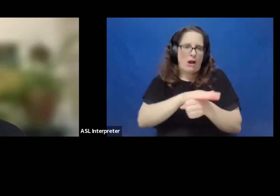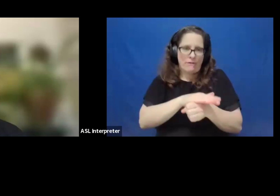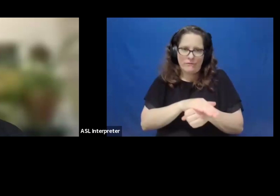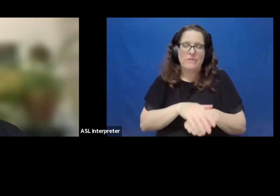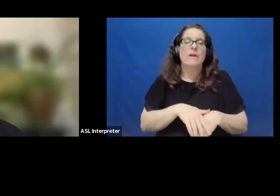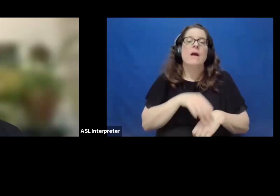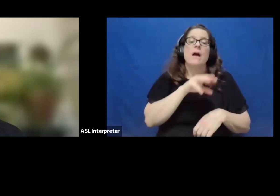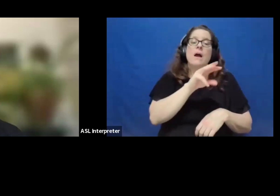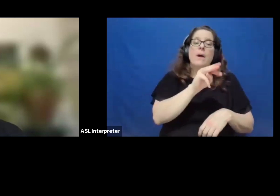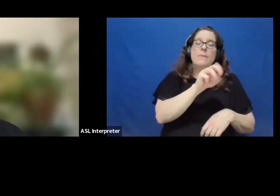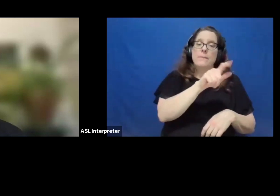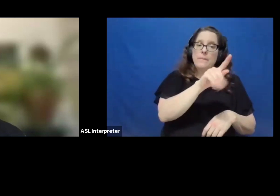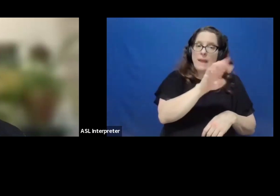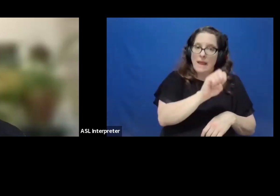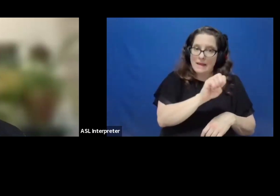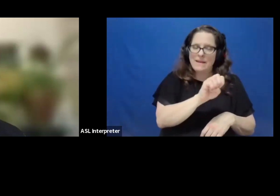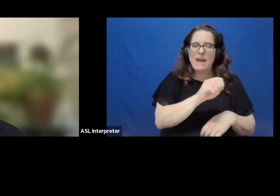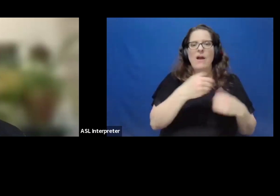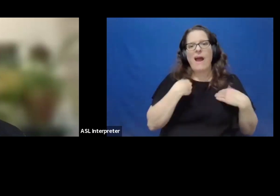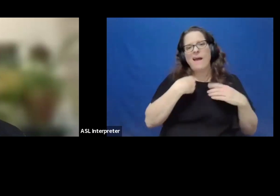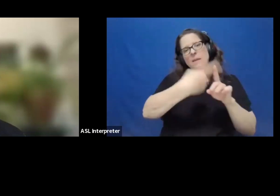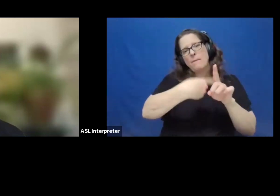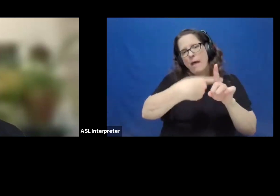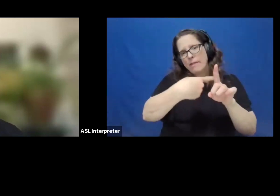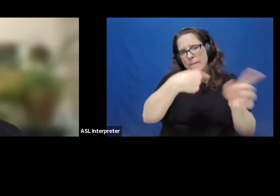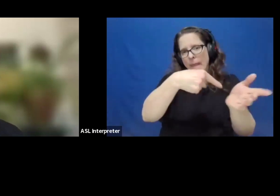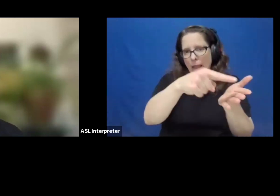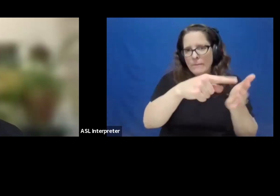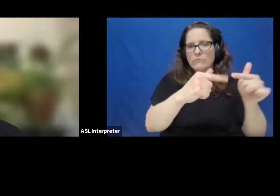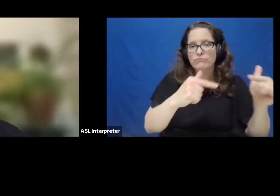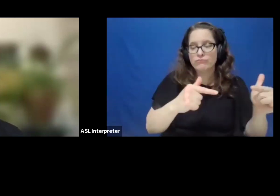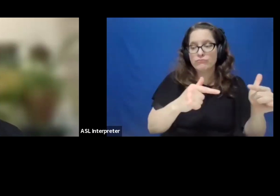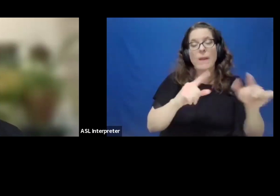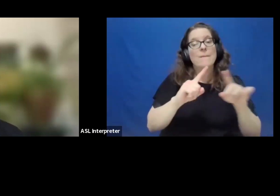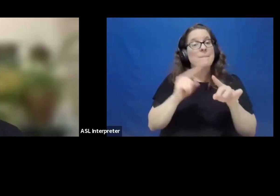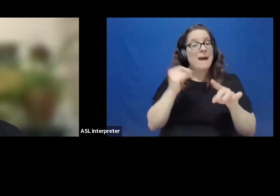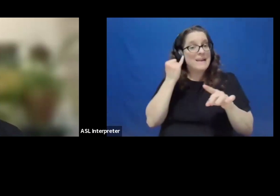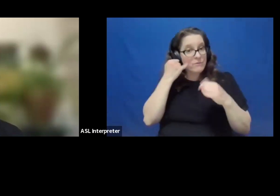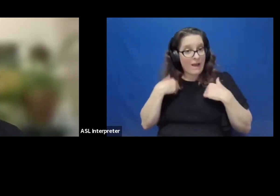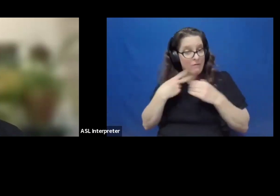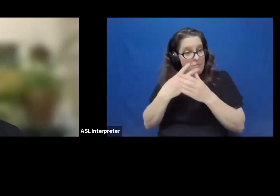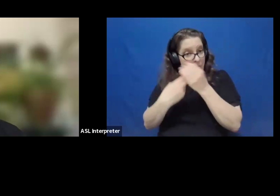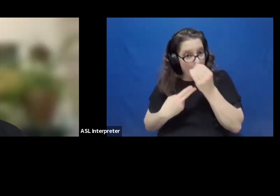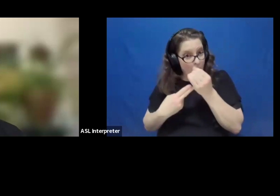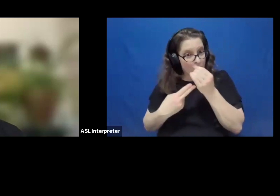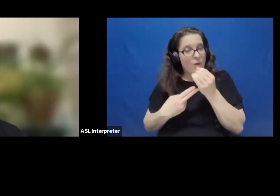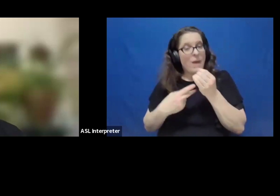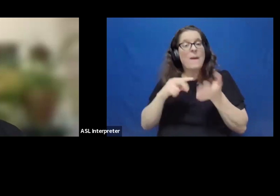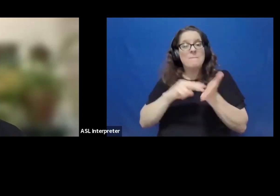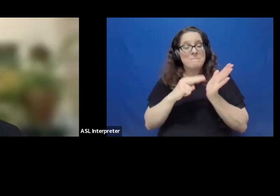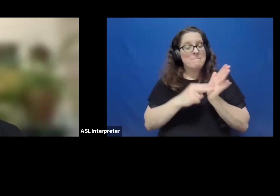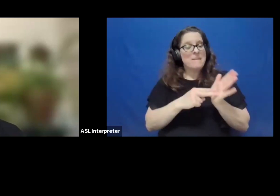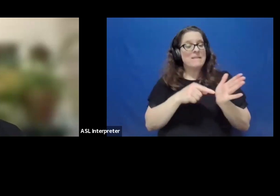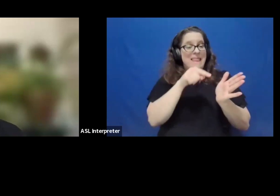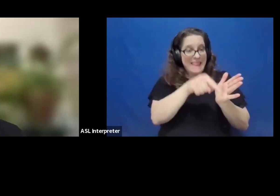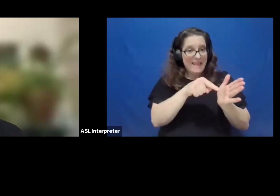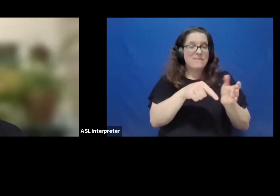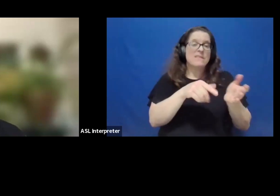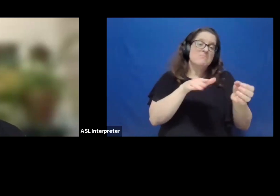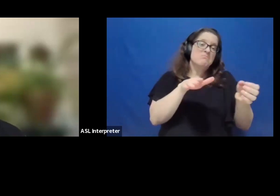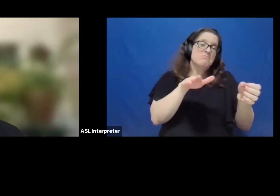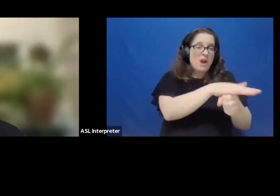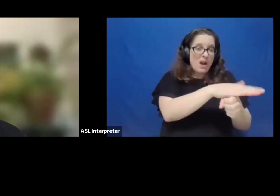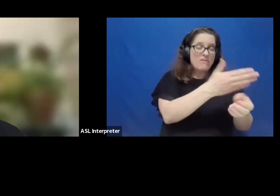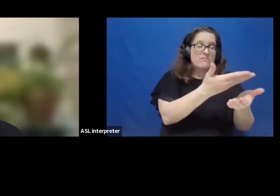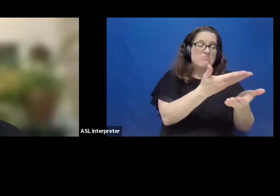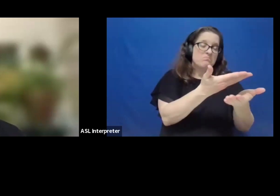deductibles, co-insurance, out-of-pocket costs. But if a person gets both Medicare and Medicaid in the state